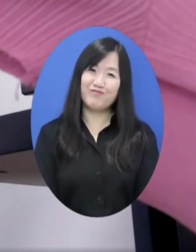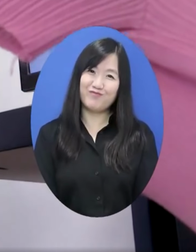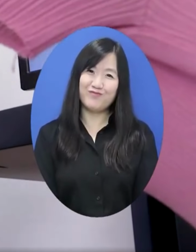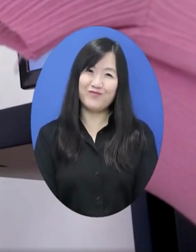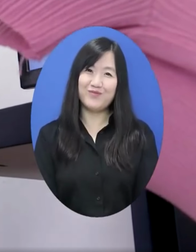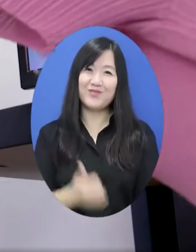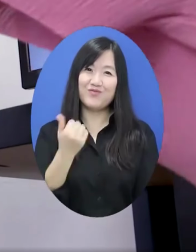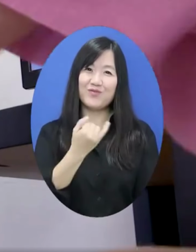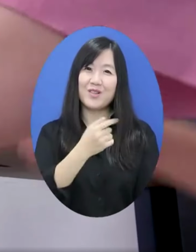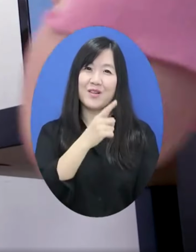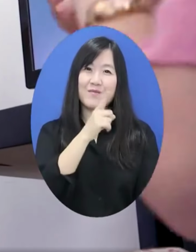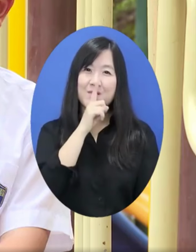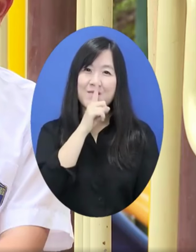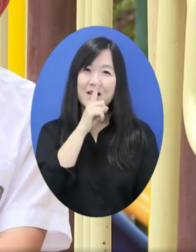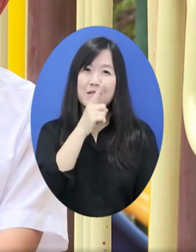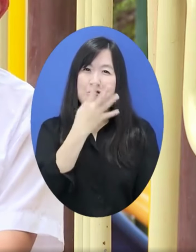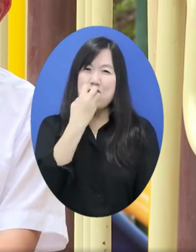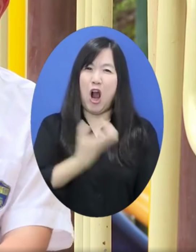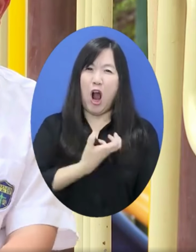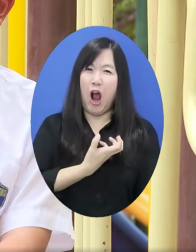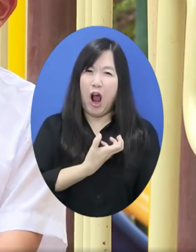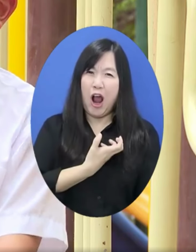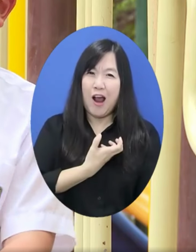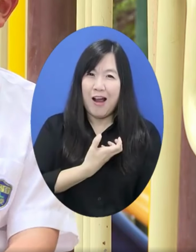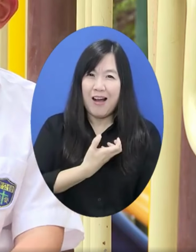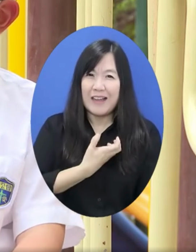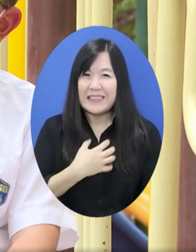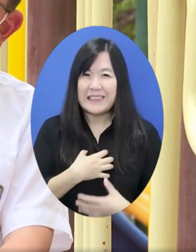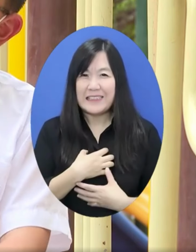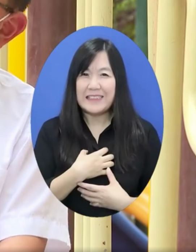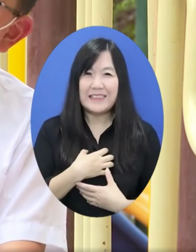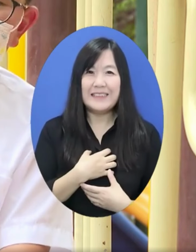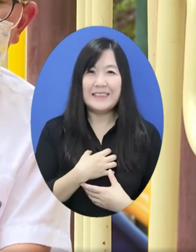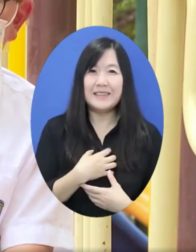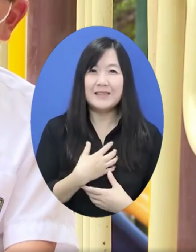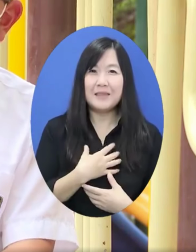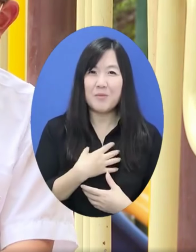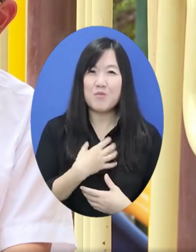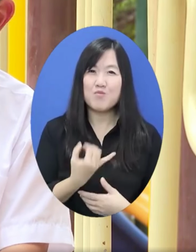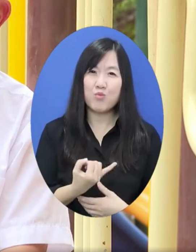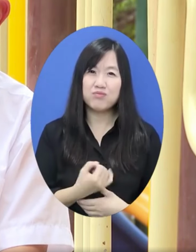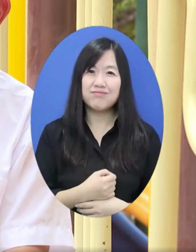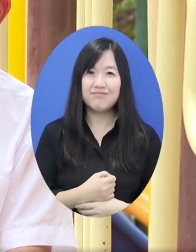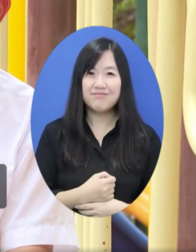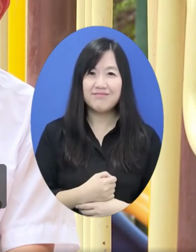good. Sometimes she's angry and I don't